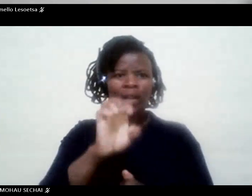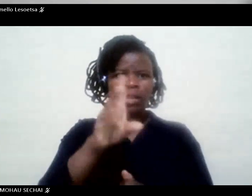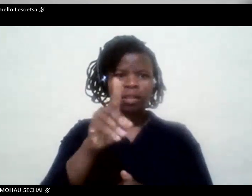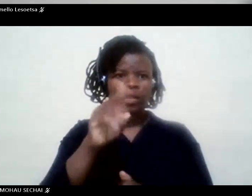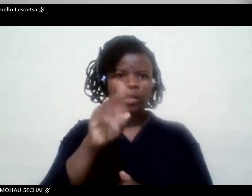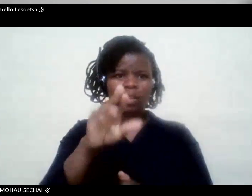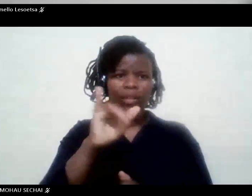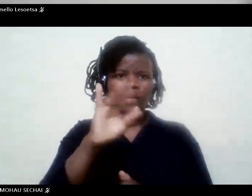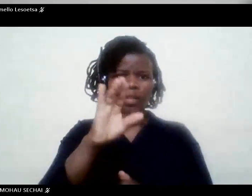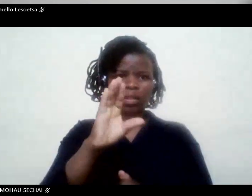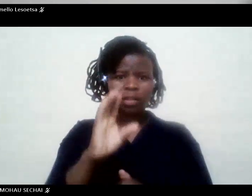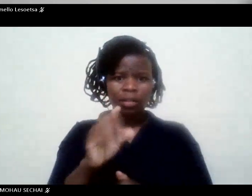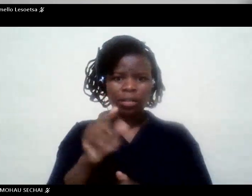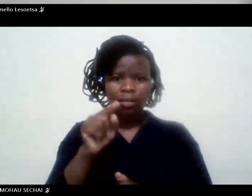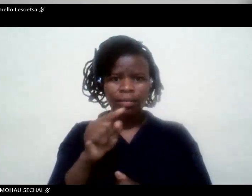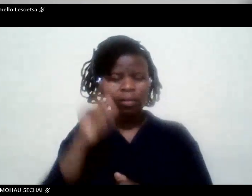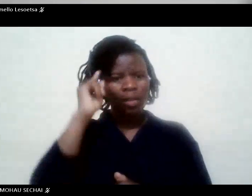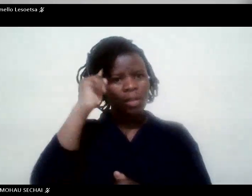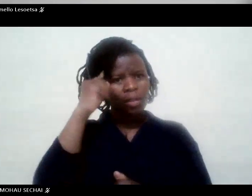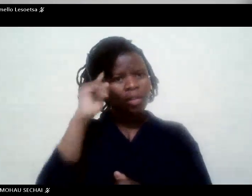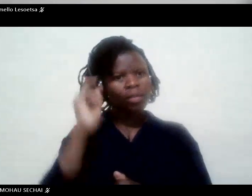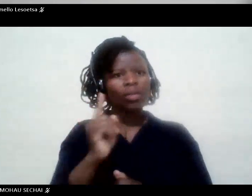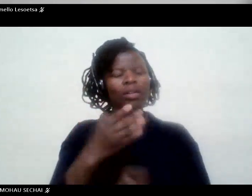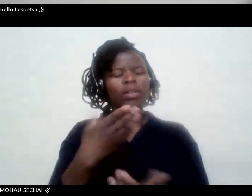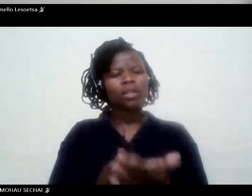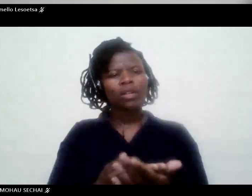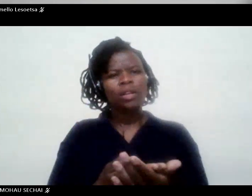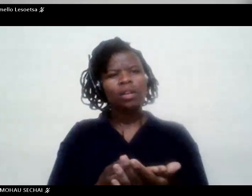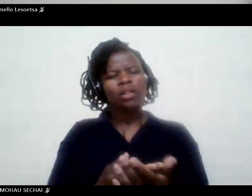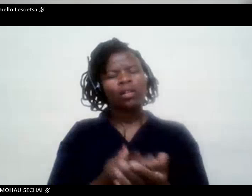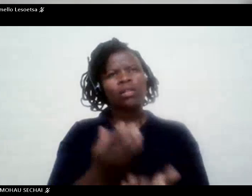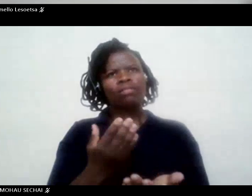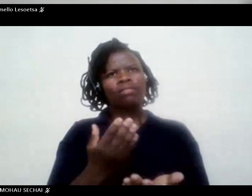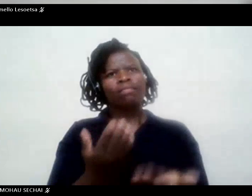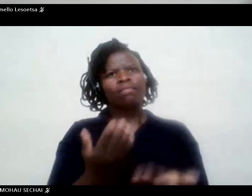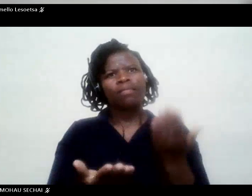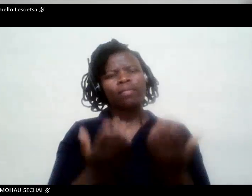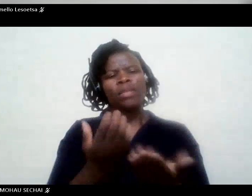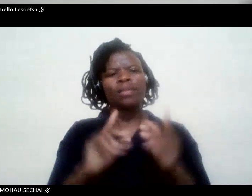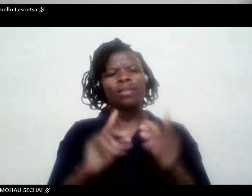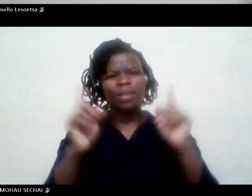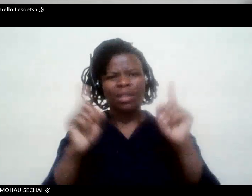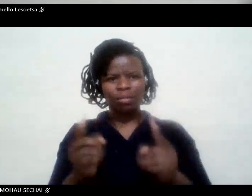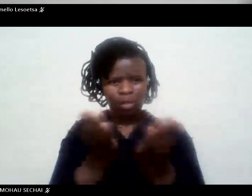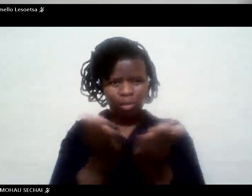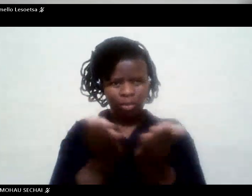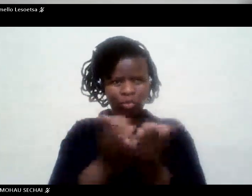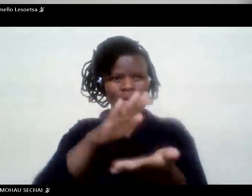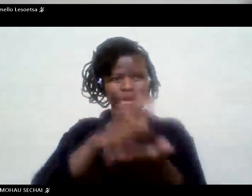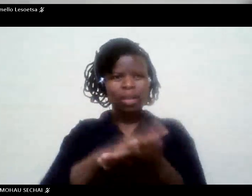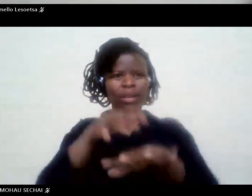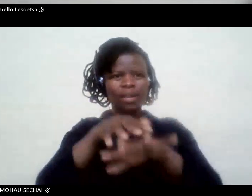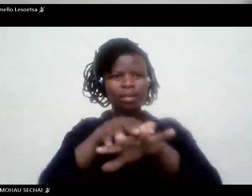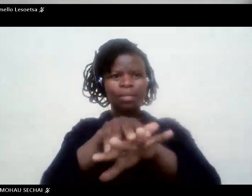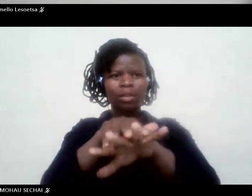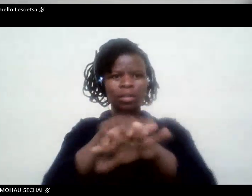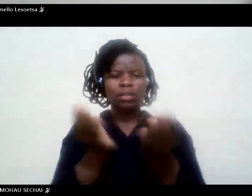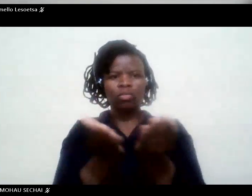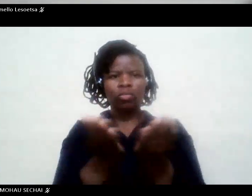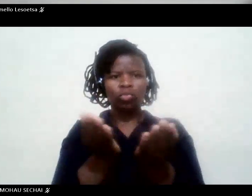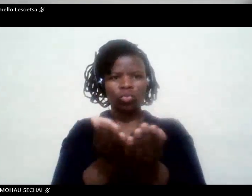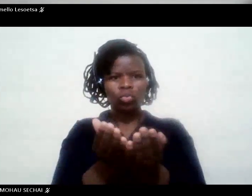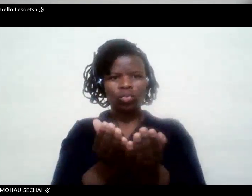to the mid, the blended thing, the special schools and the mainstream to